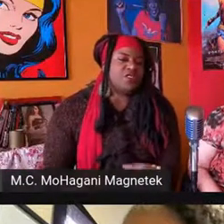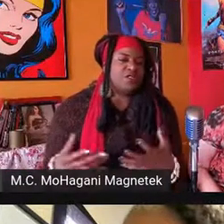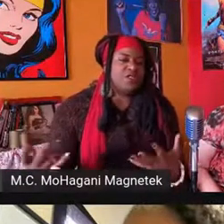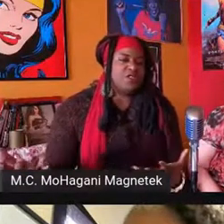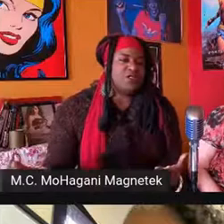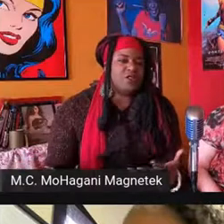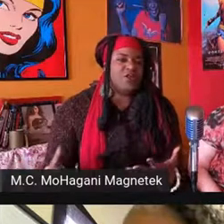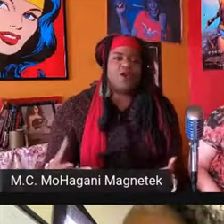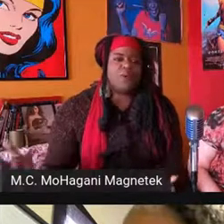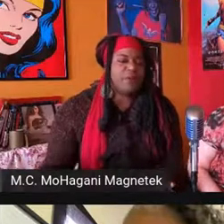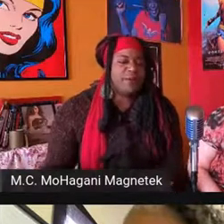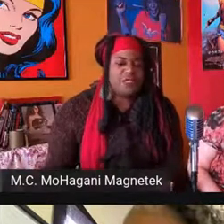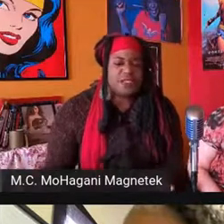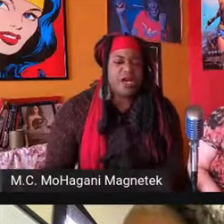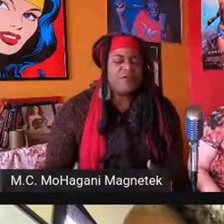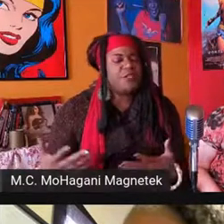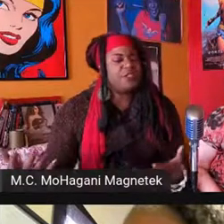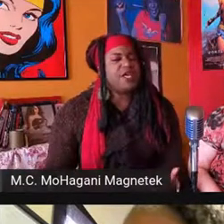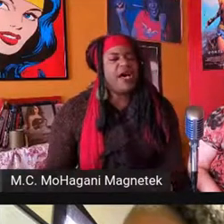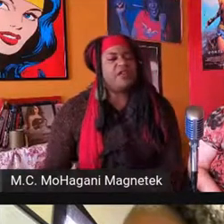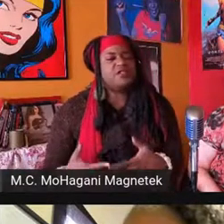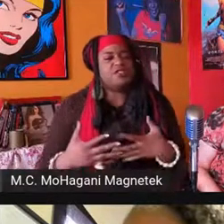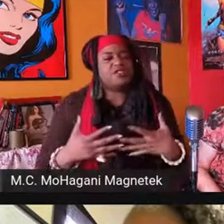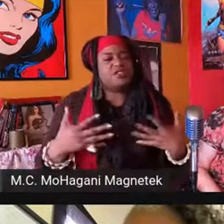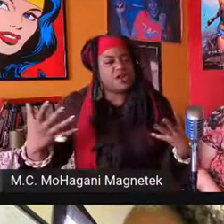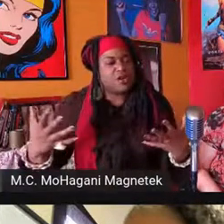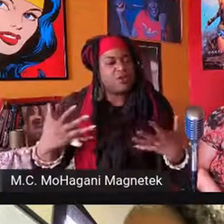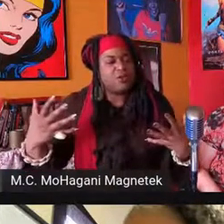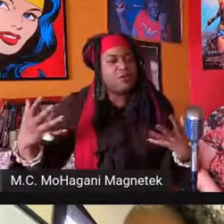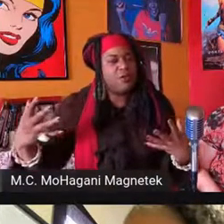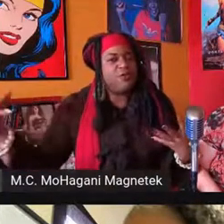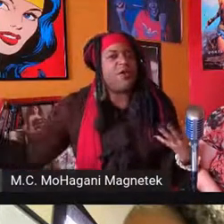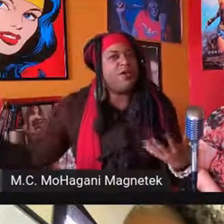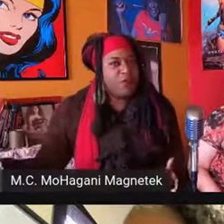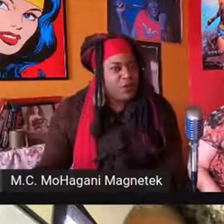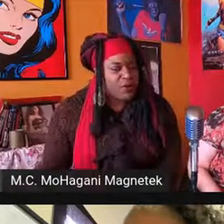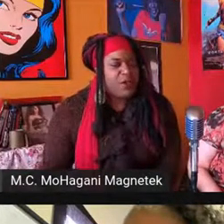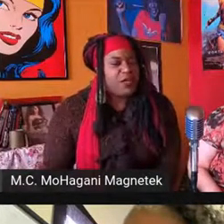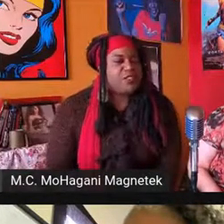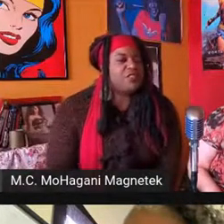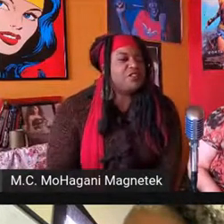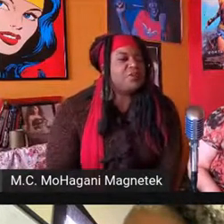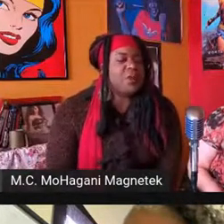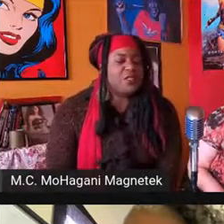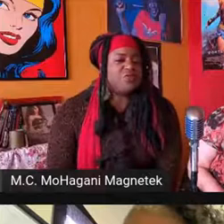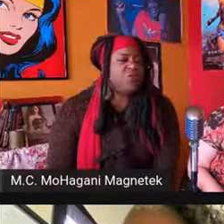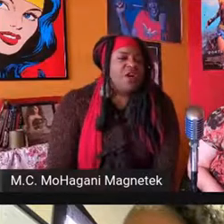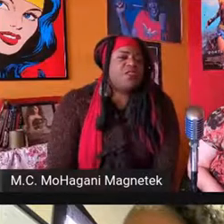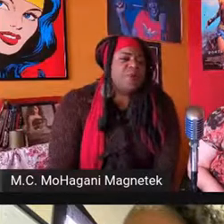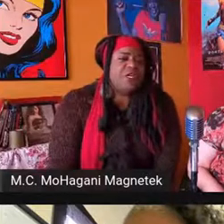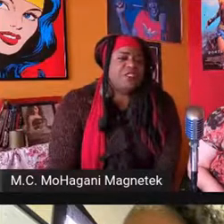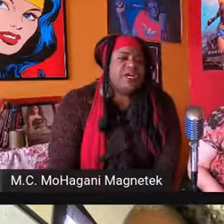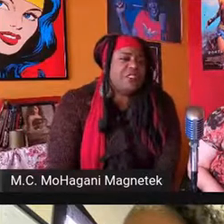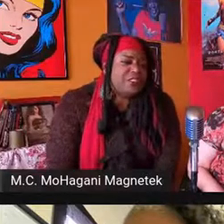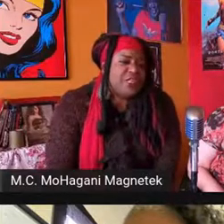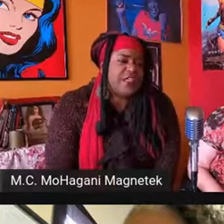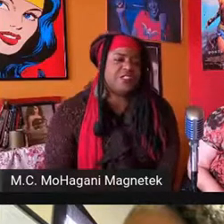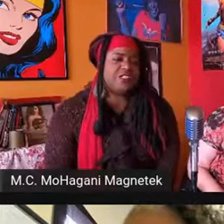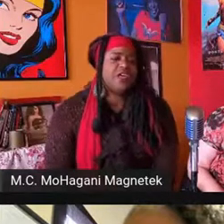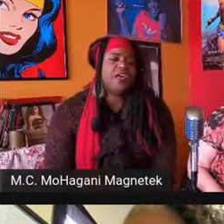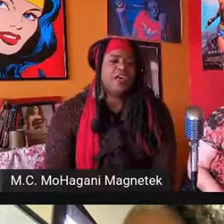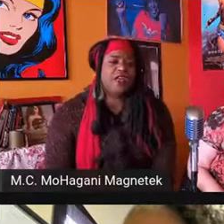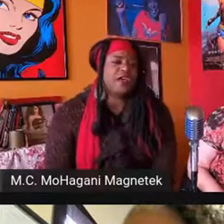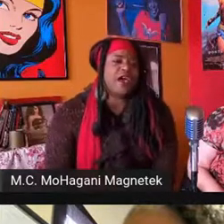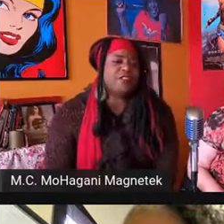with this, the choreopoem itself and the style is just so free for, you know, artistic expression for other places, other